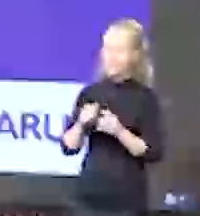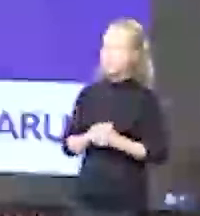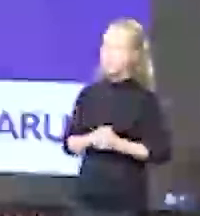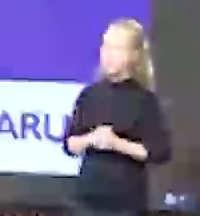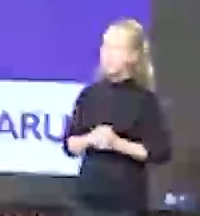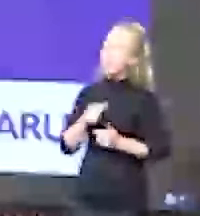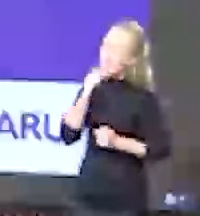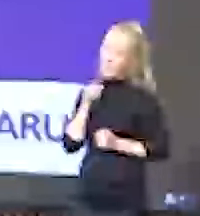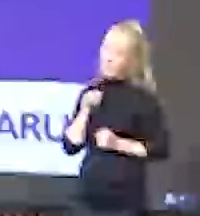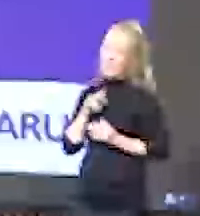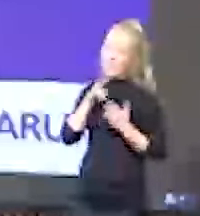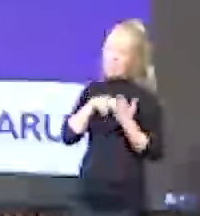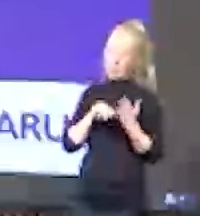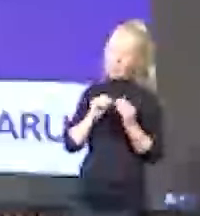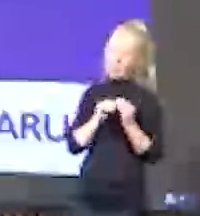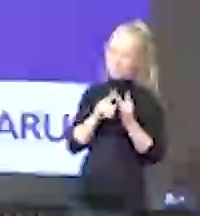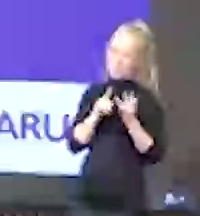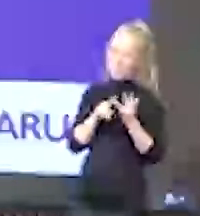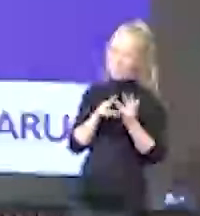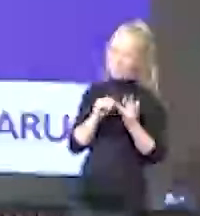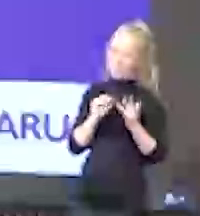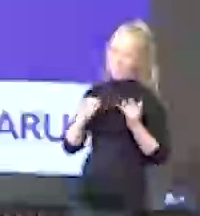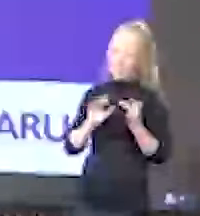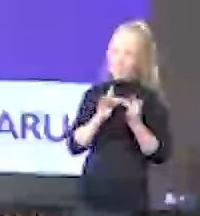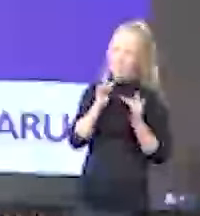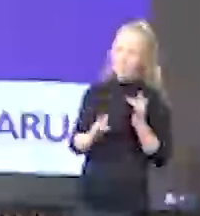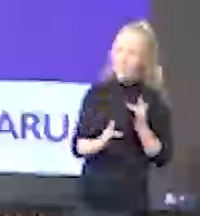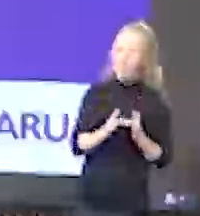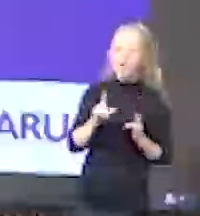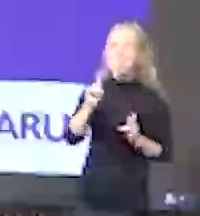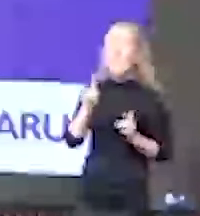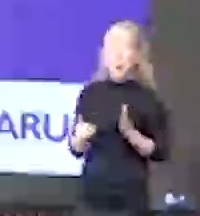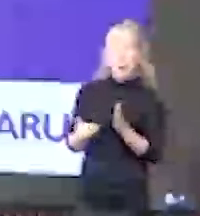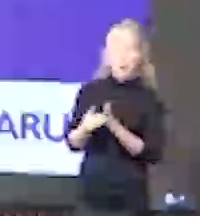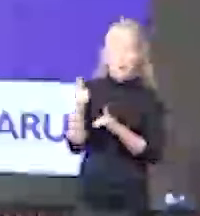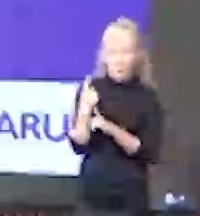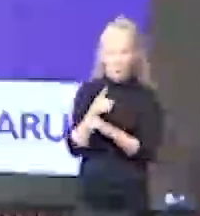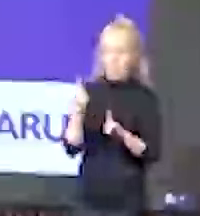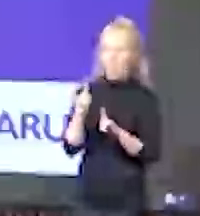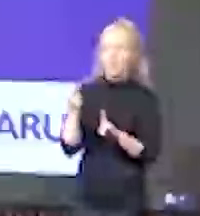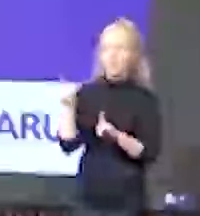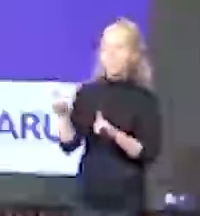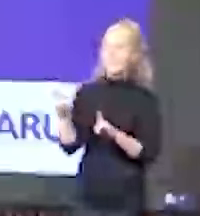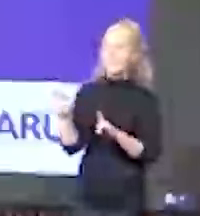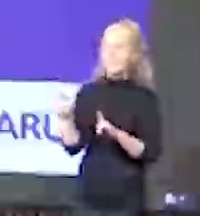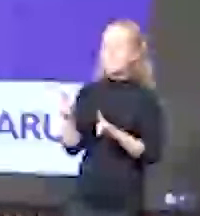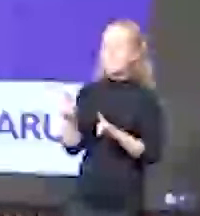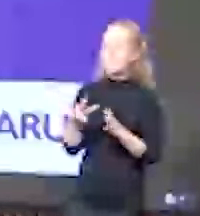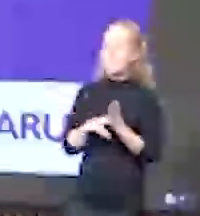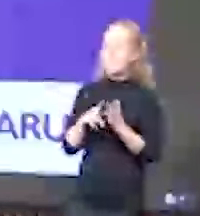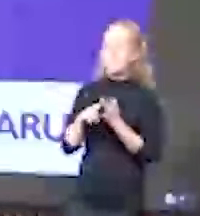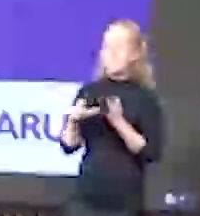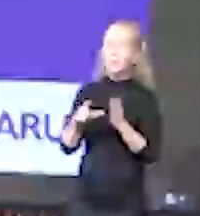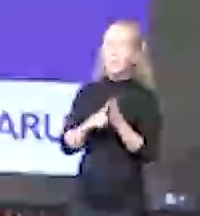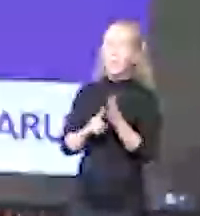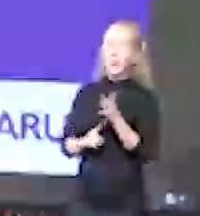website, of course. What his website wouldn't say, and Ryan won't, but I maybe can, that he's also a rising star of the Victorian Parliament on the